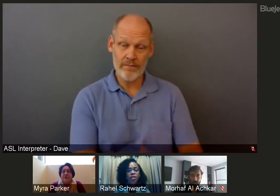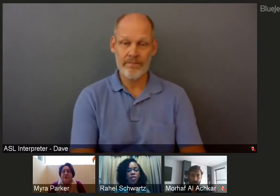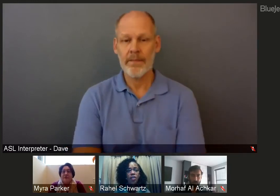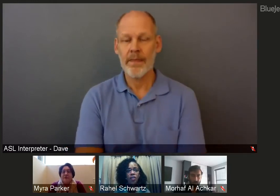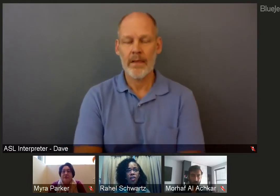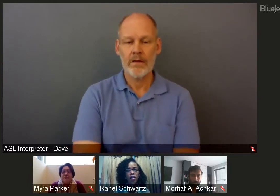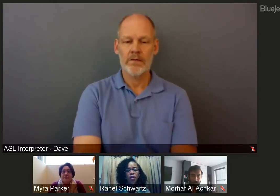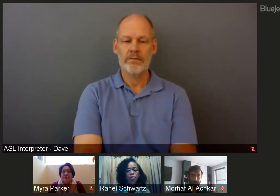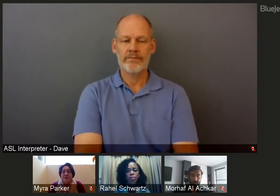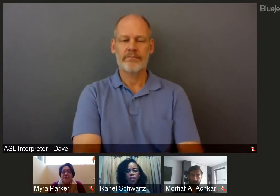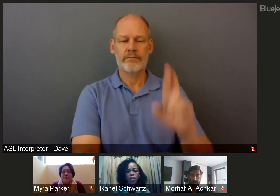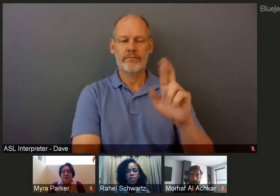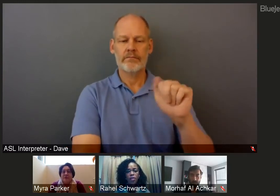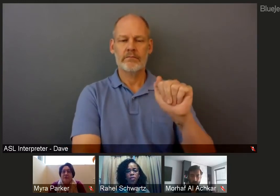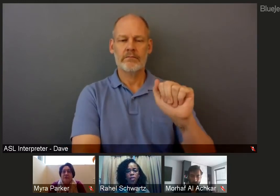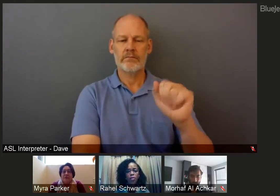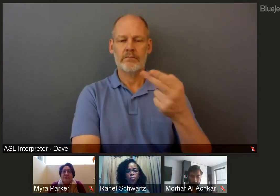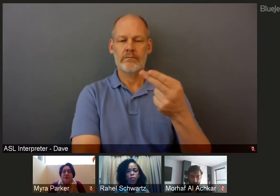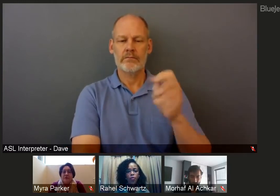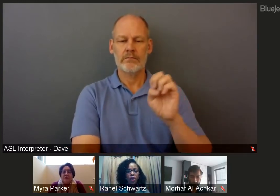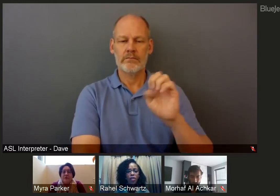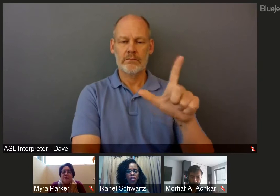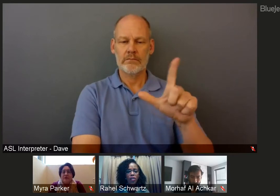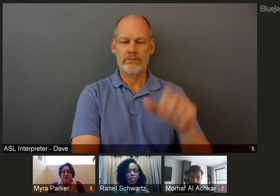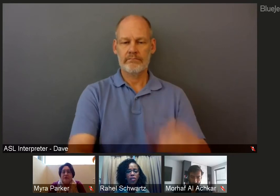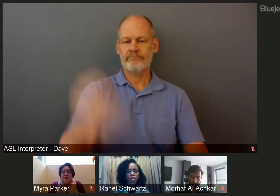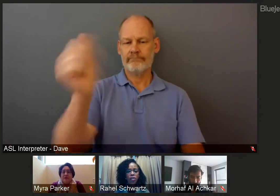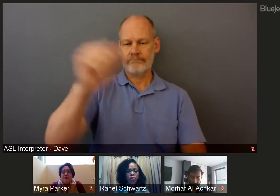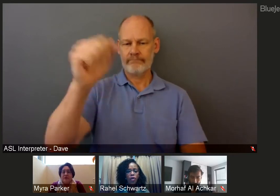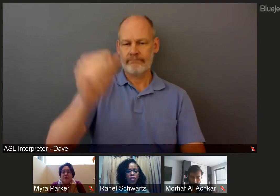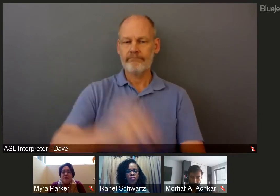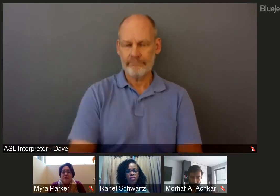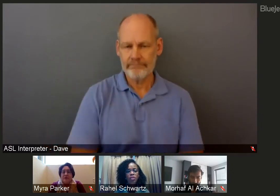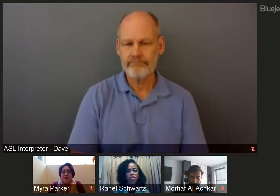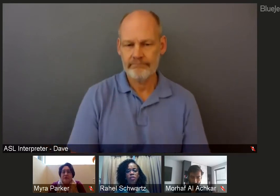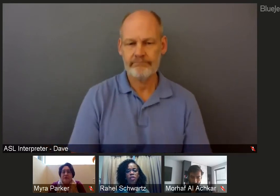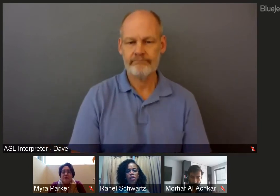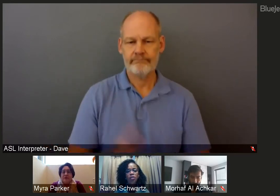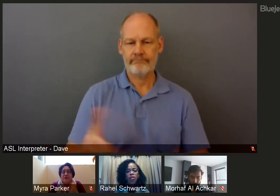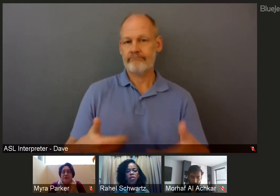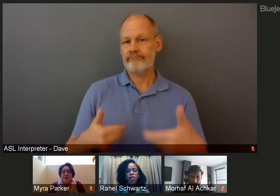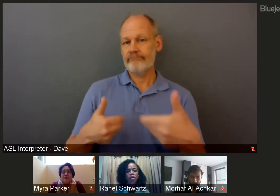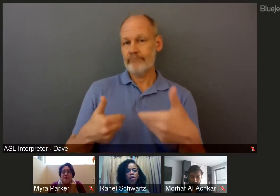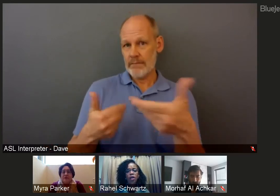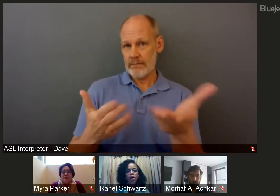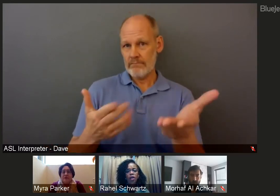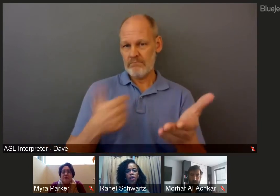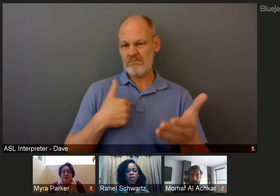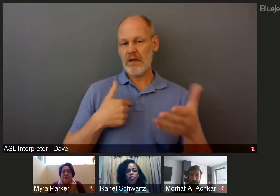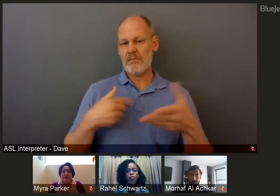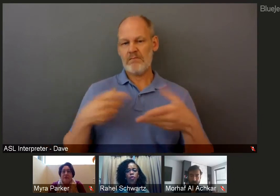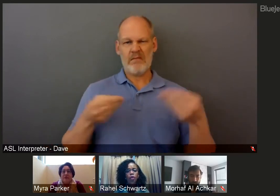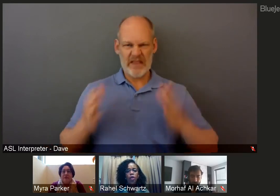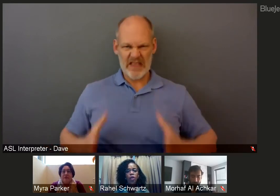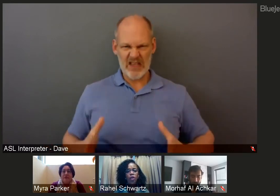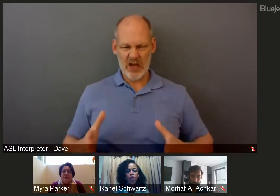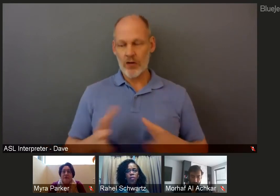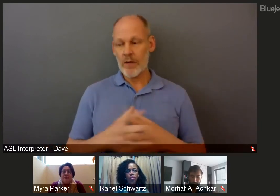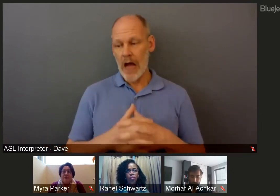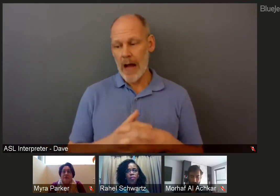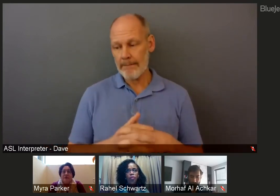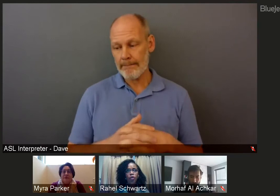Yes, I think in providing, as a facilitator